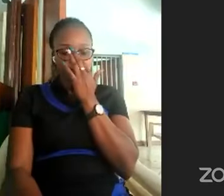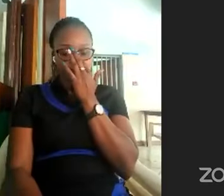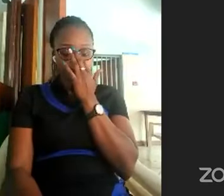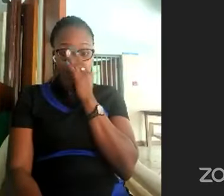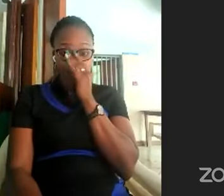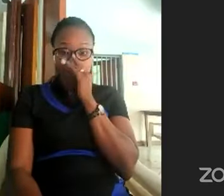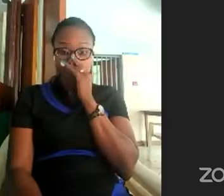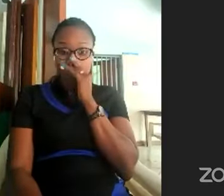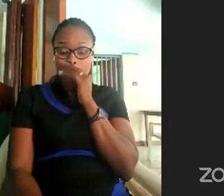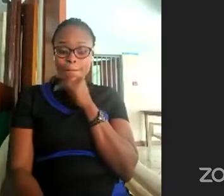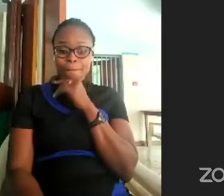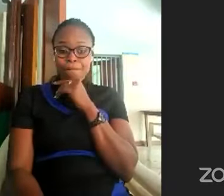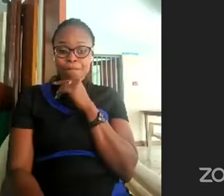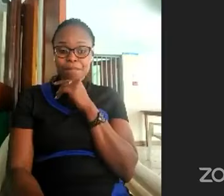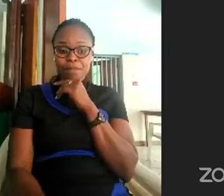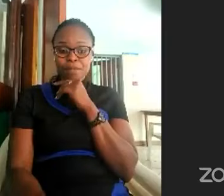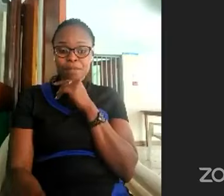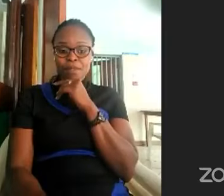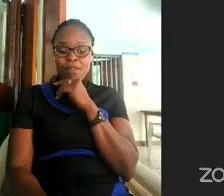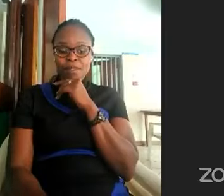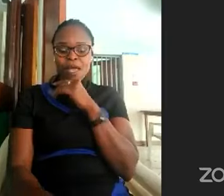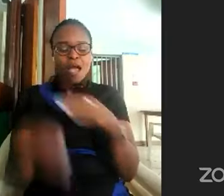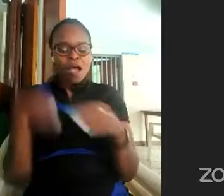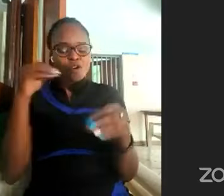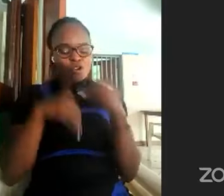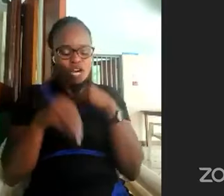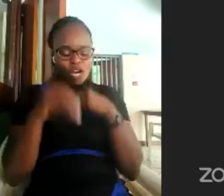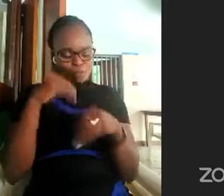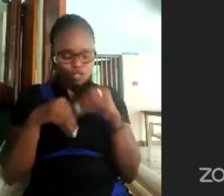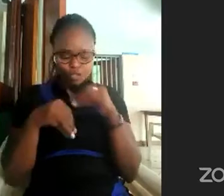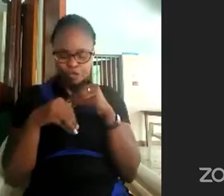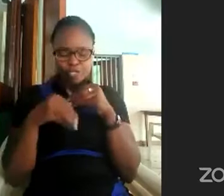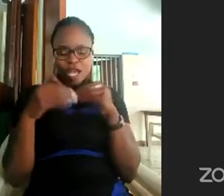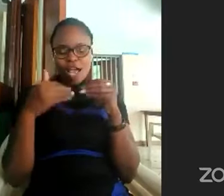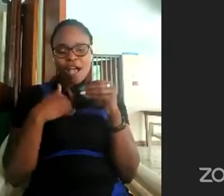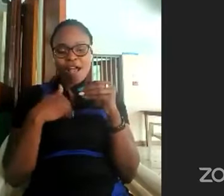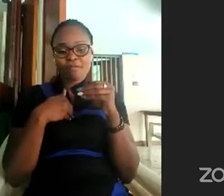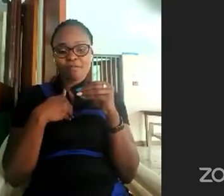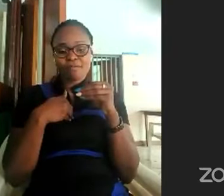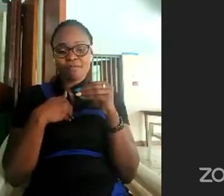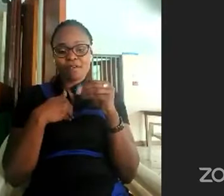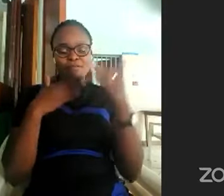from attending to women. And secondly, I would like to share